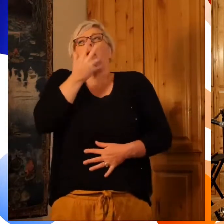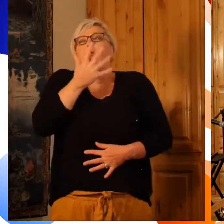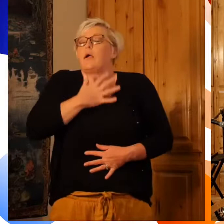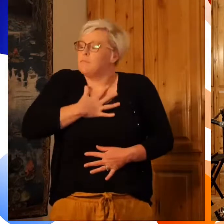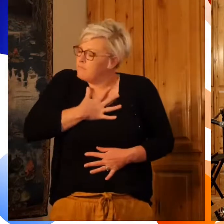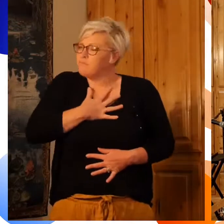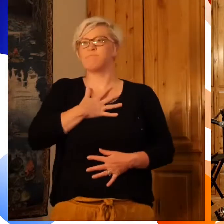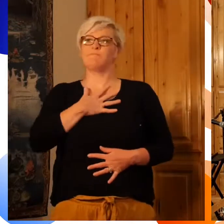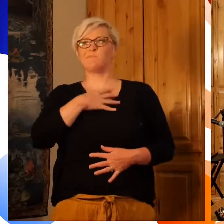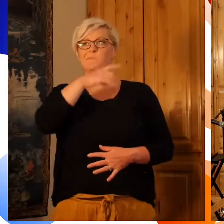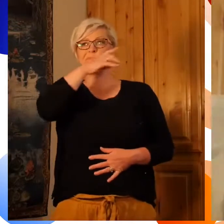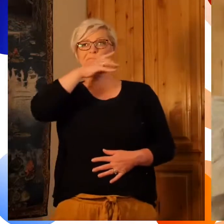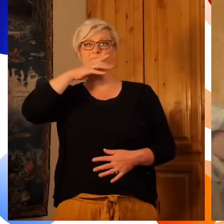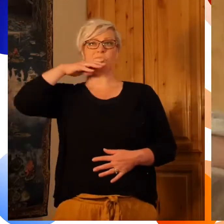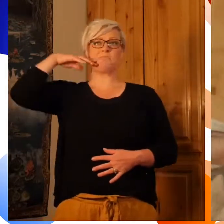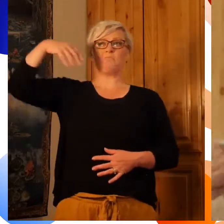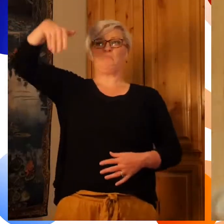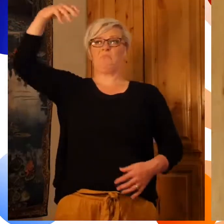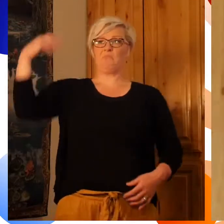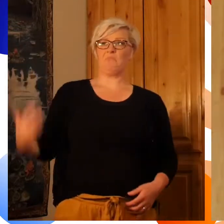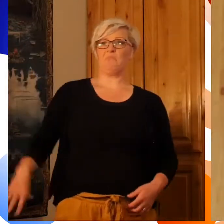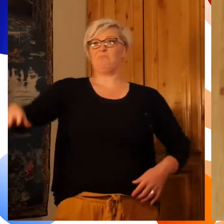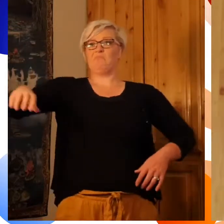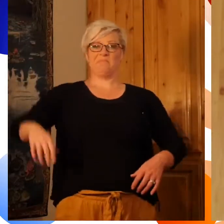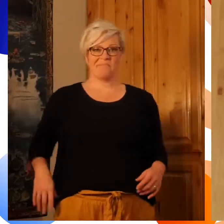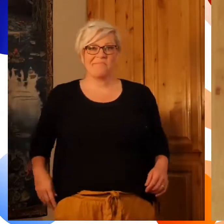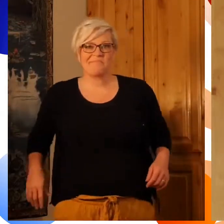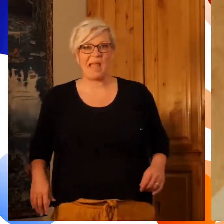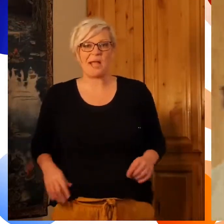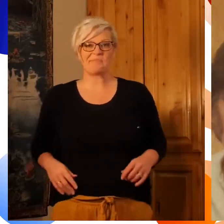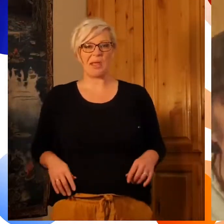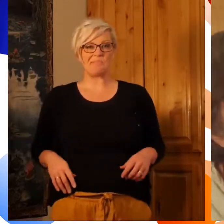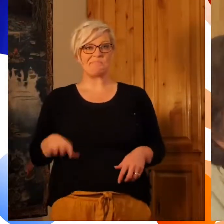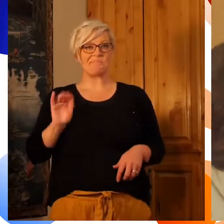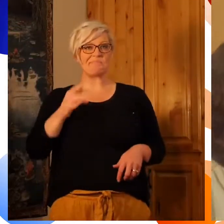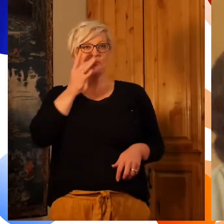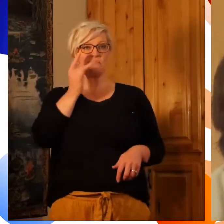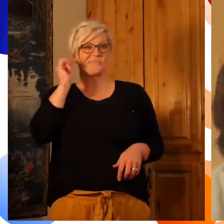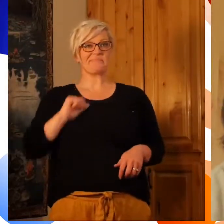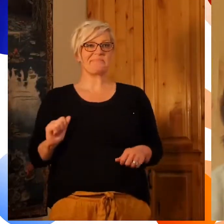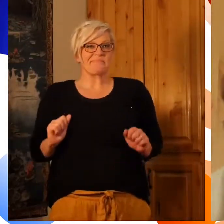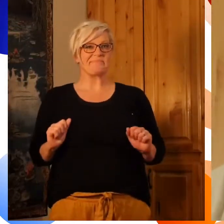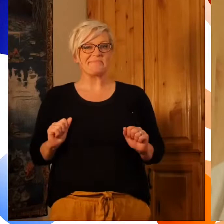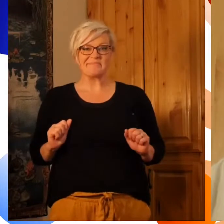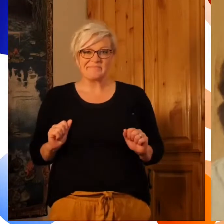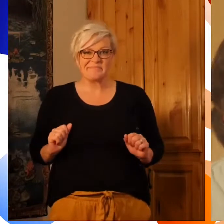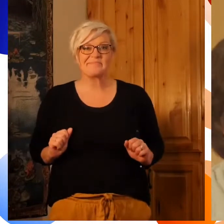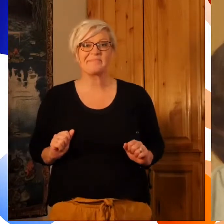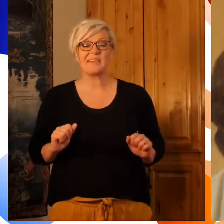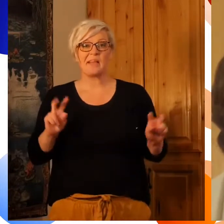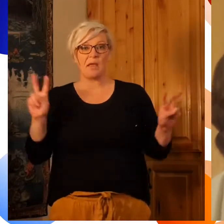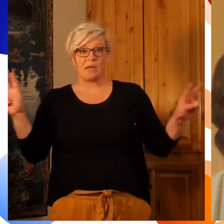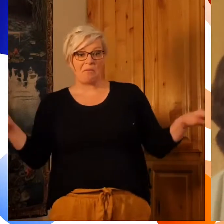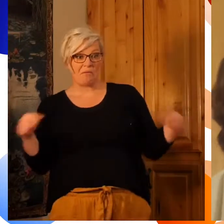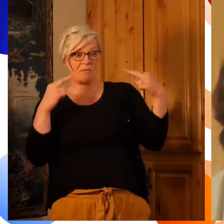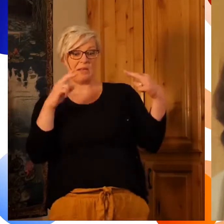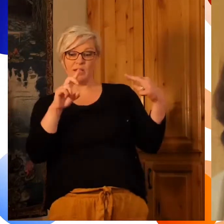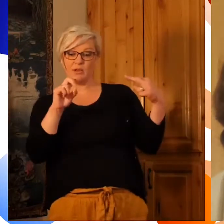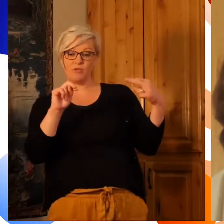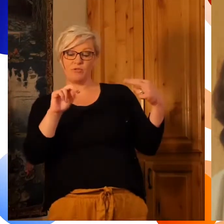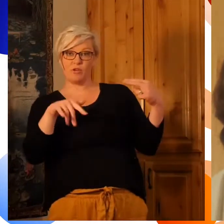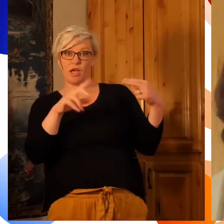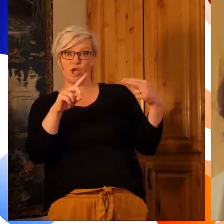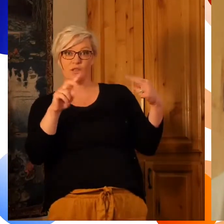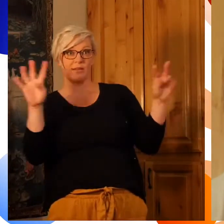their mouths with their little sleeves. Oh, that was good. And then they all looked at Donald together, and they said, "Aren't